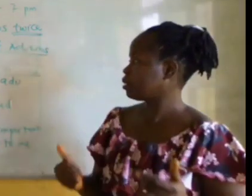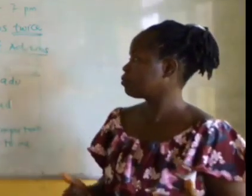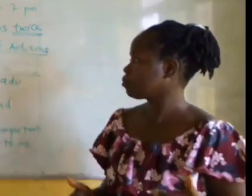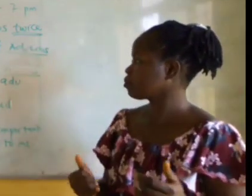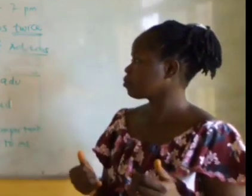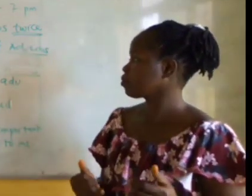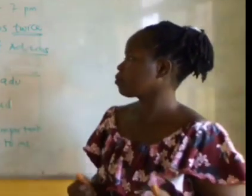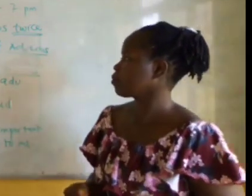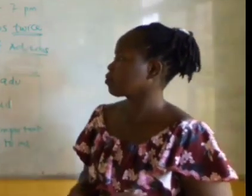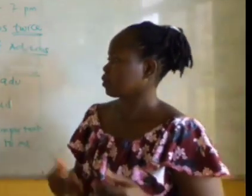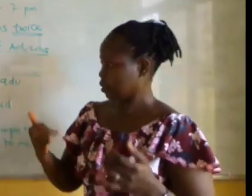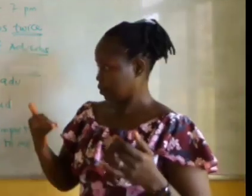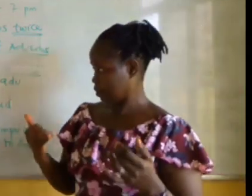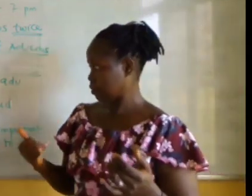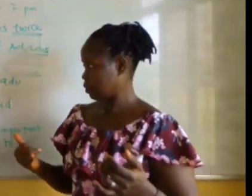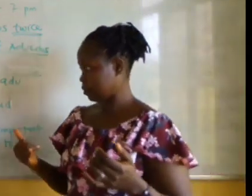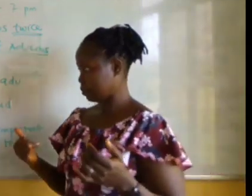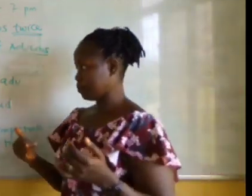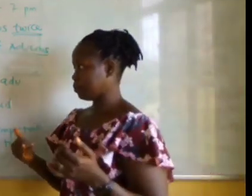recently,